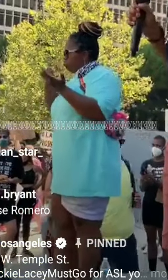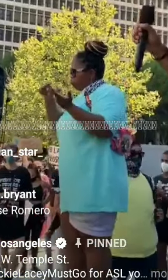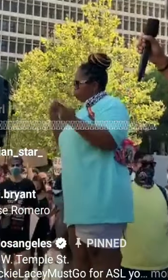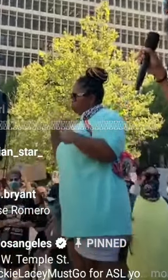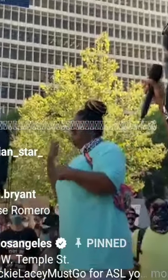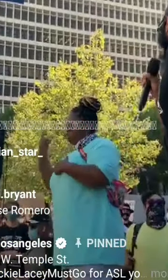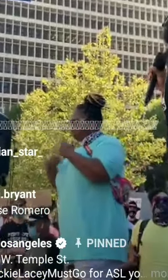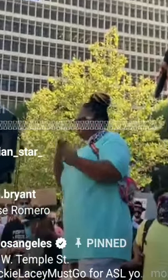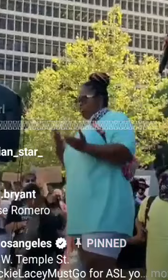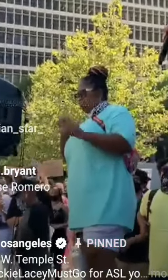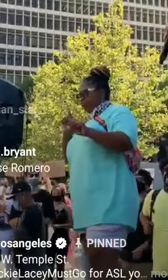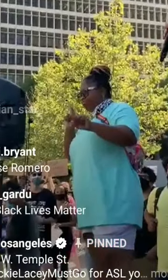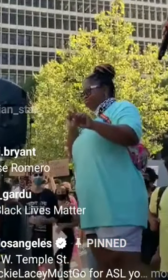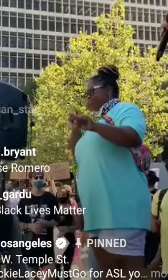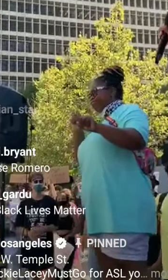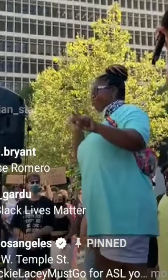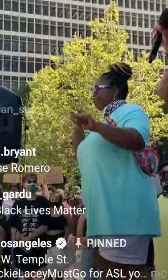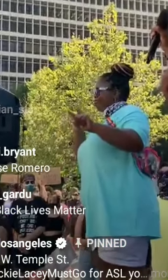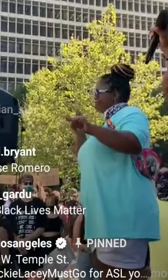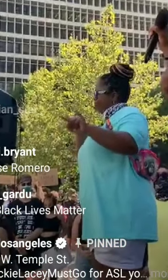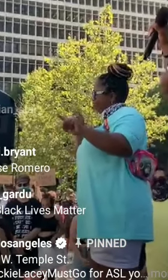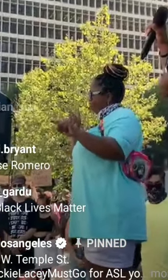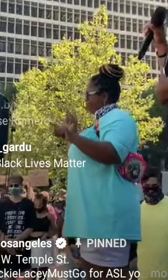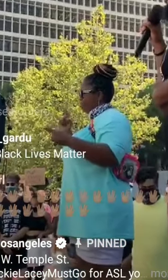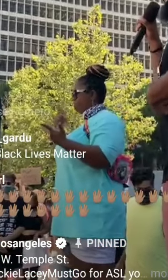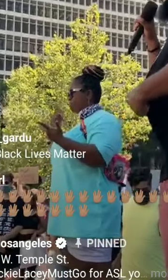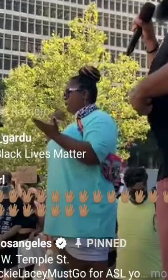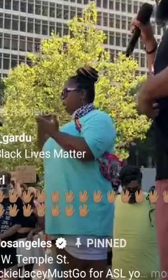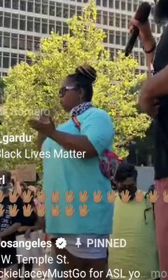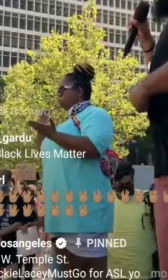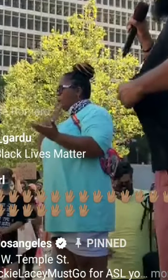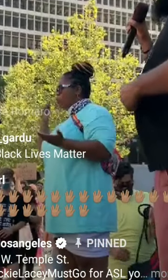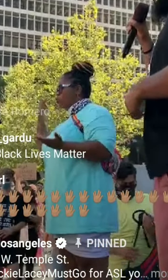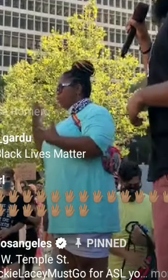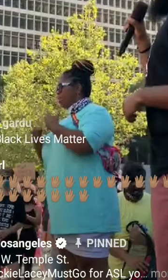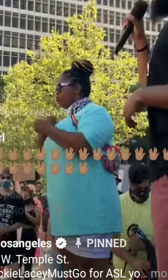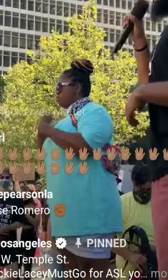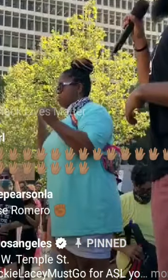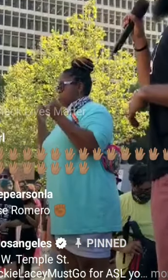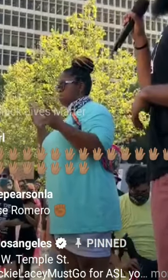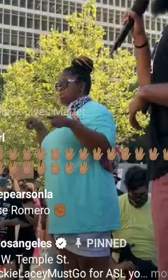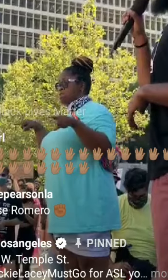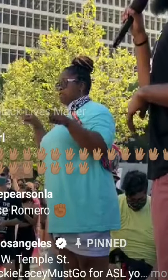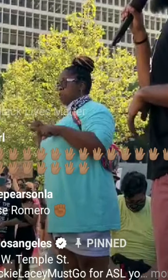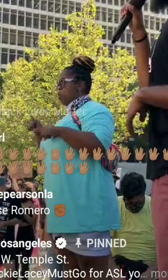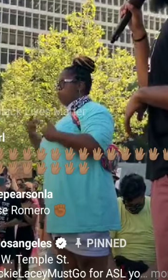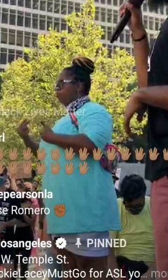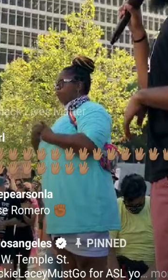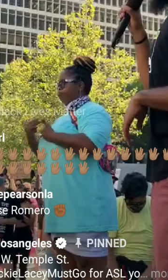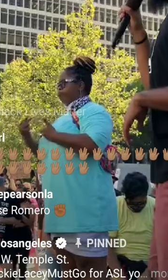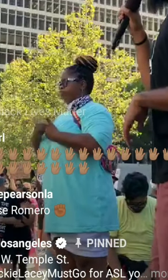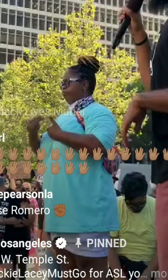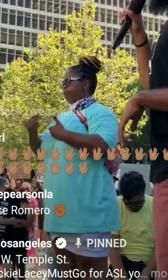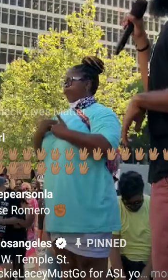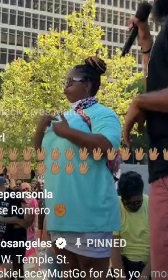that. We've been here for almost 3 years, and many of y'all have been with us for